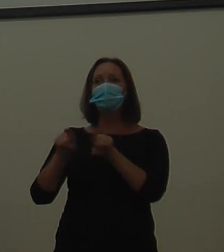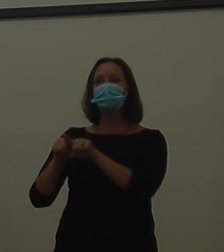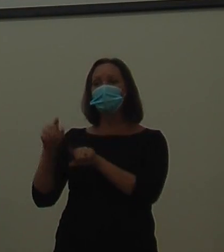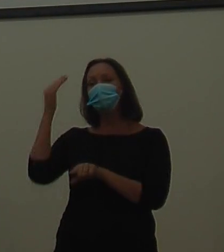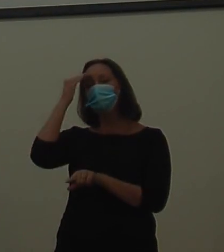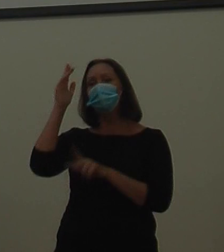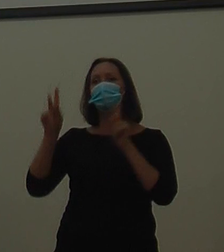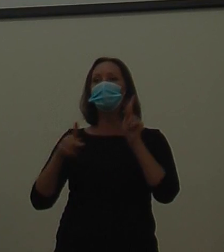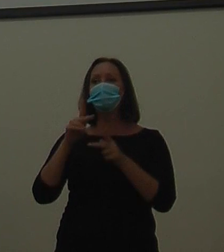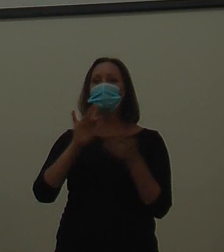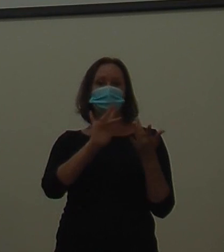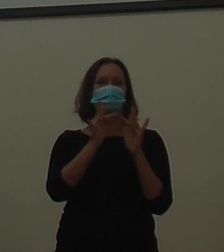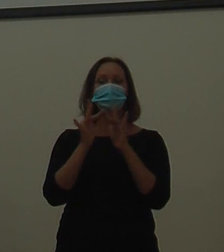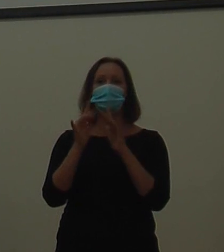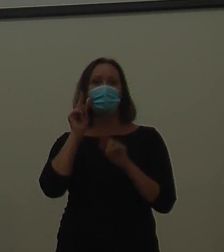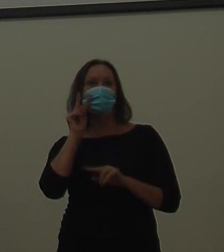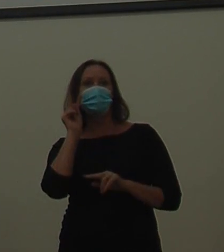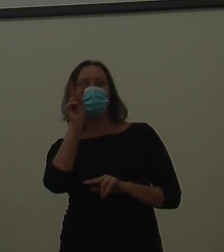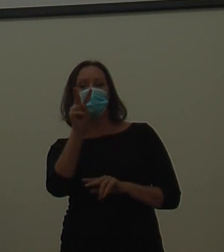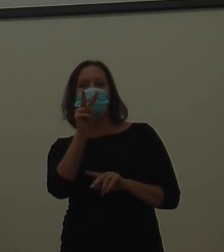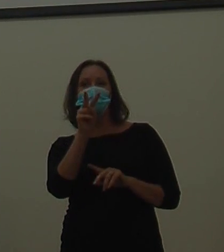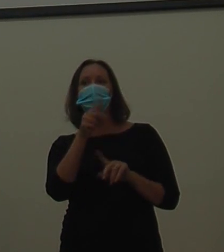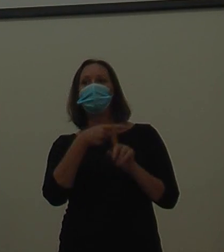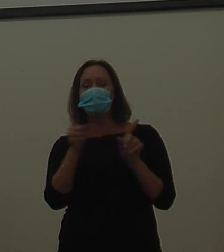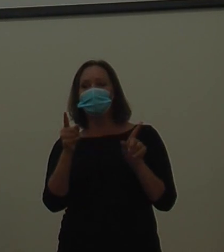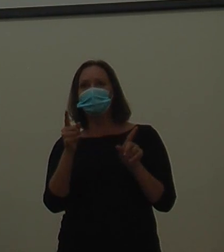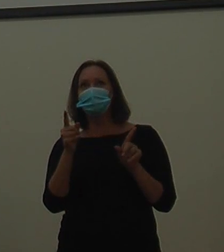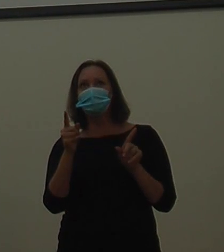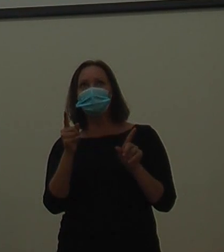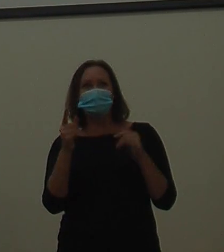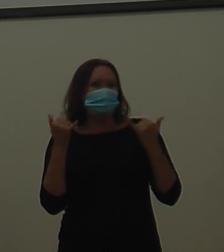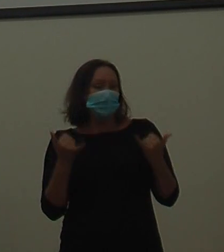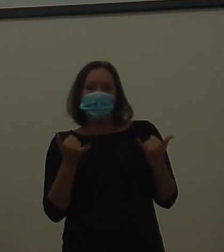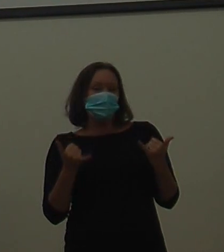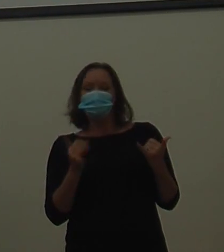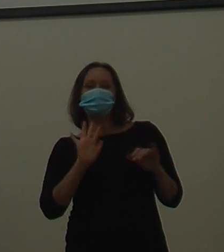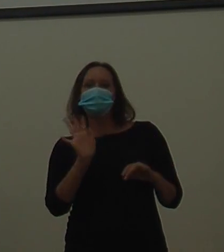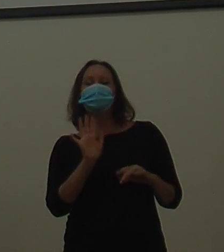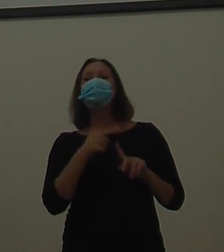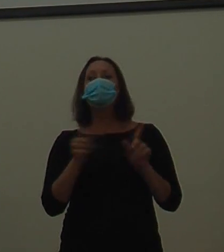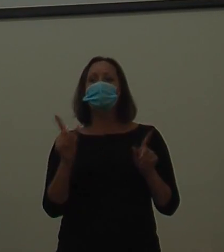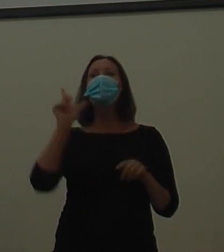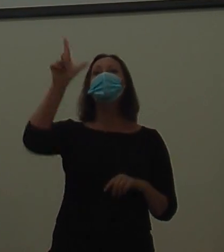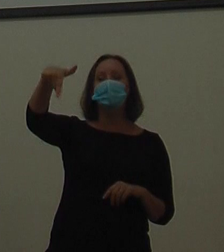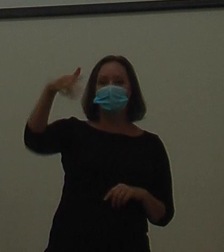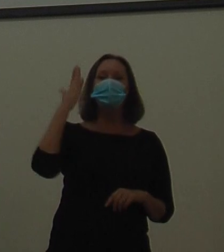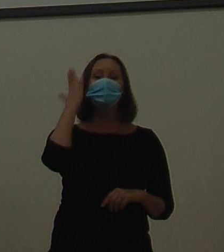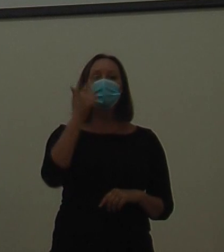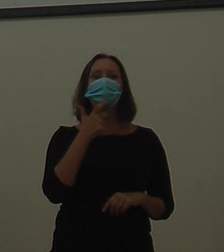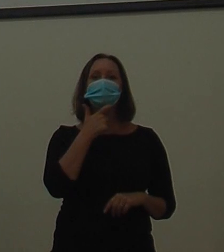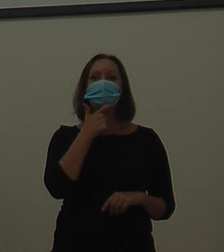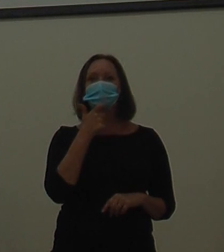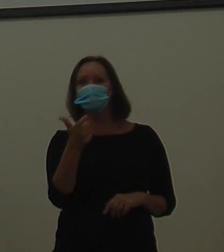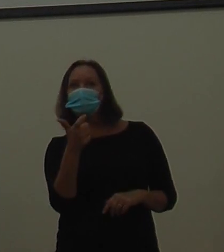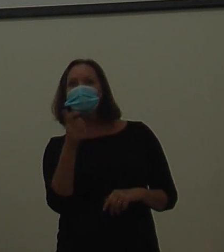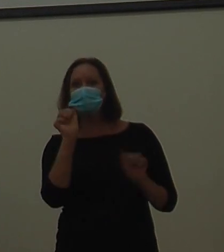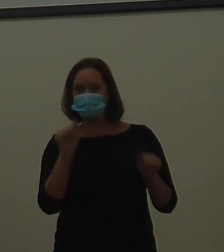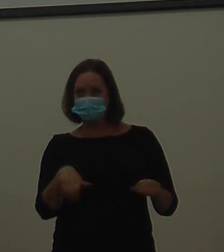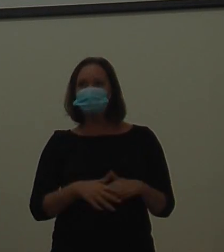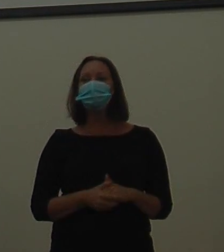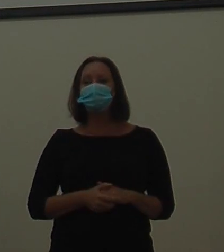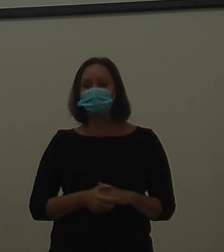It's not a direct broadcast, but they will see it later, and it's exactly what you are being able to see now. So we're